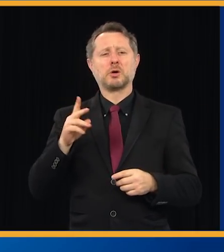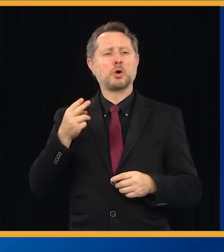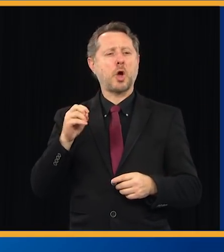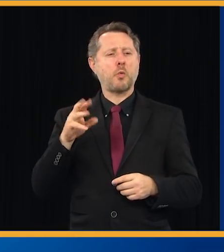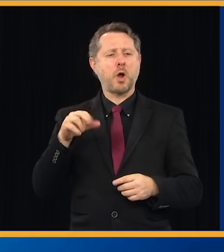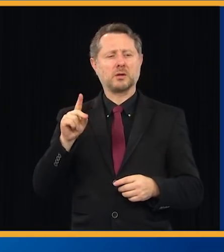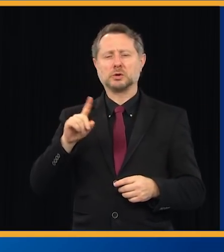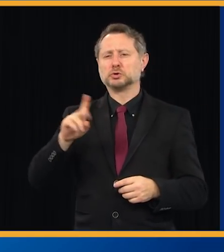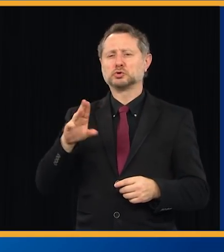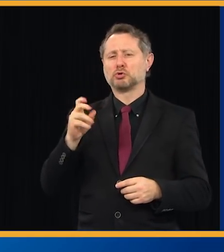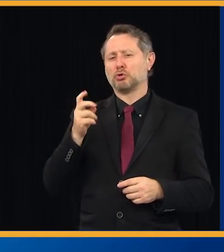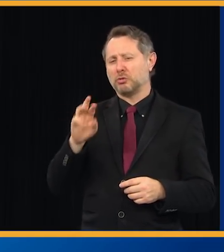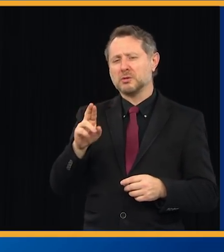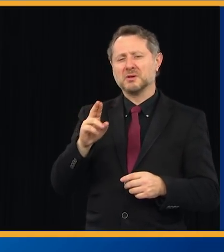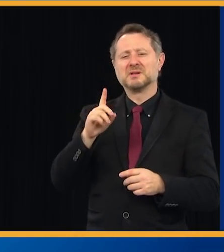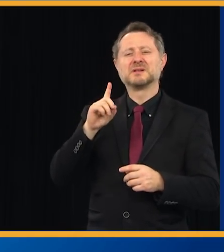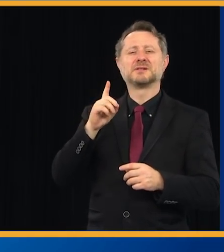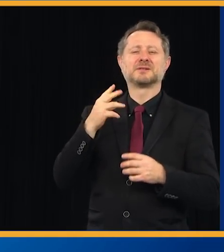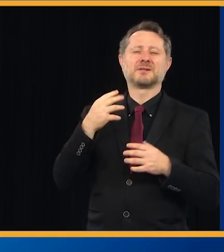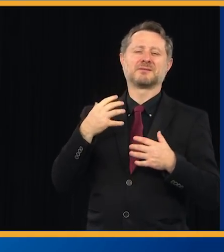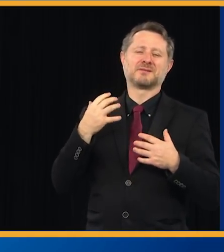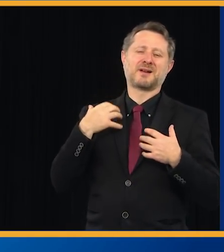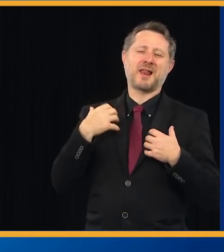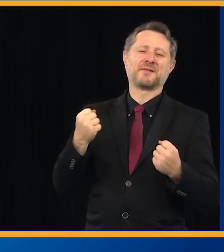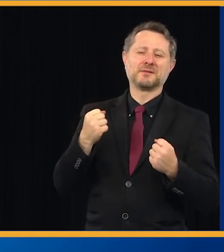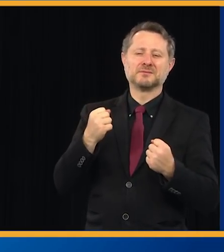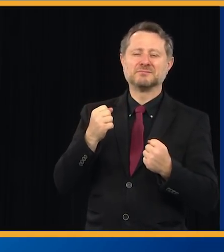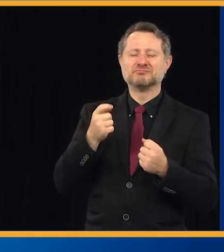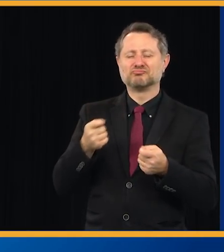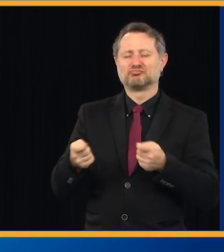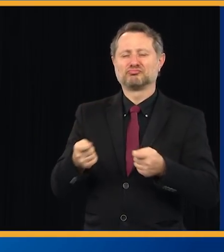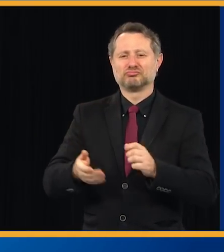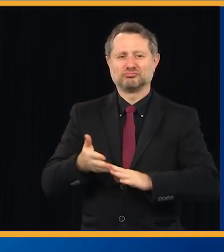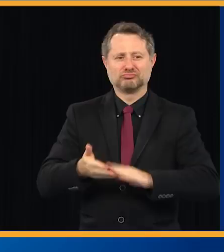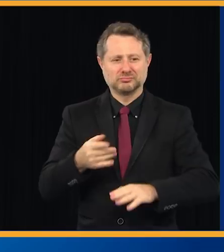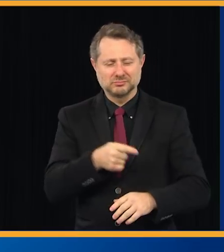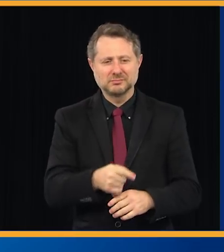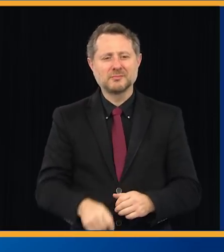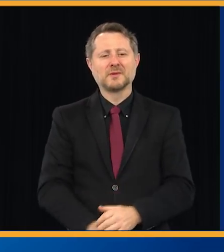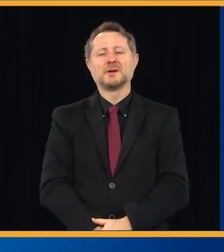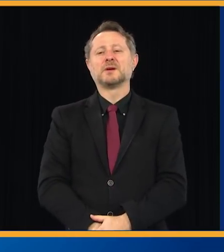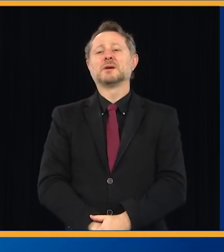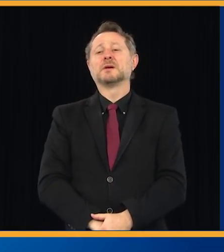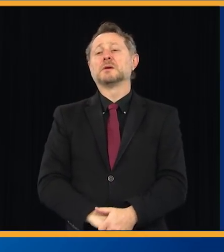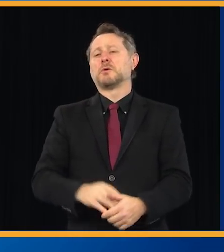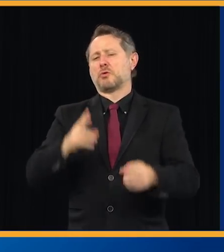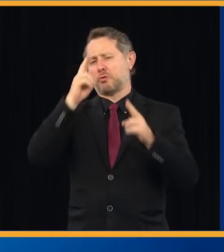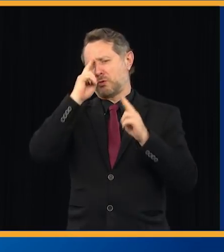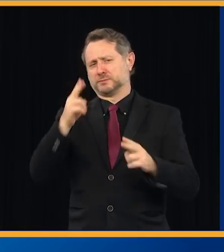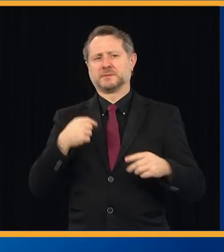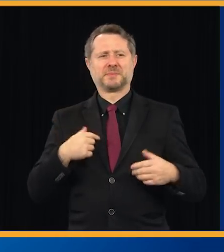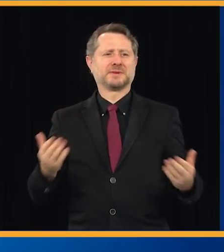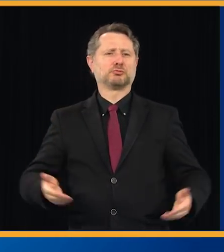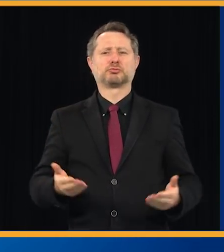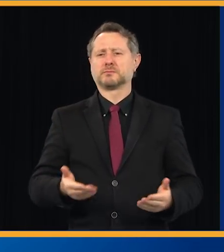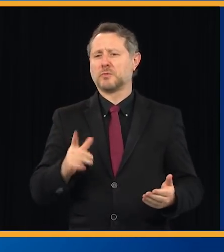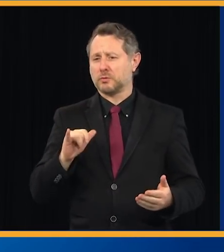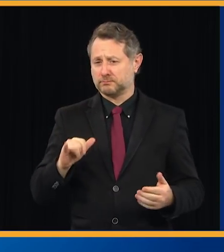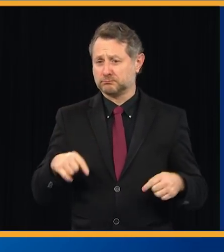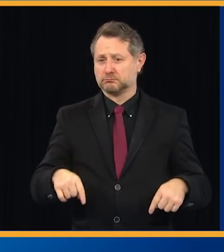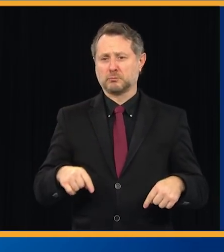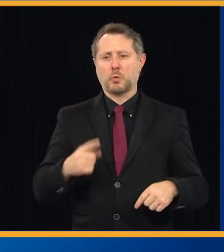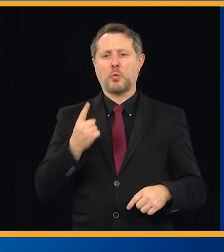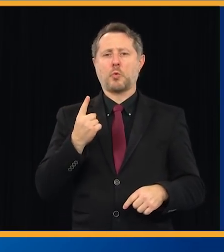great job. Pleasure to be here today. This is one of the most challenging times that this state